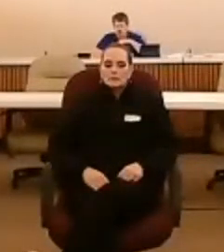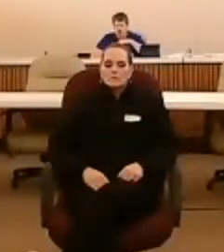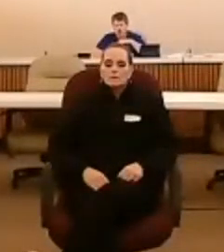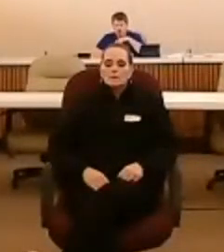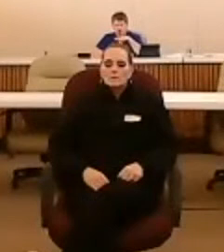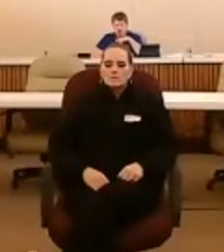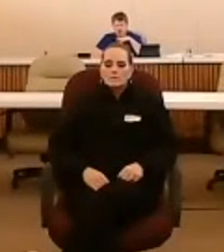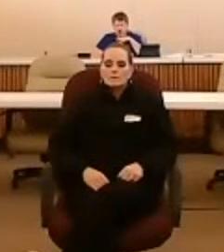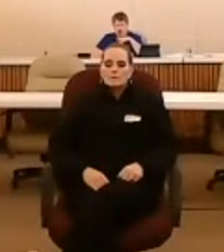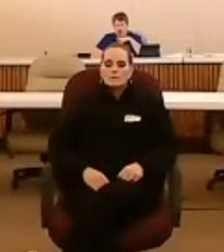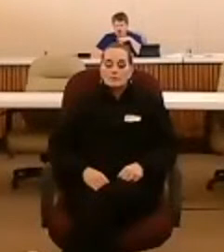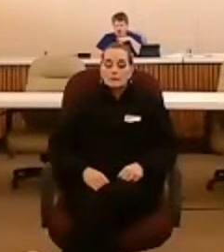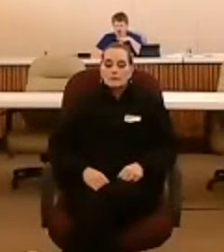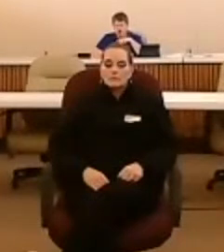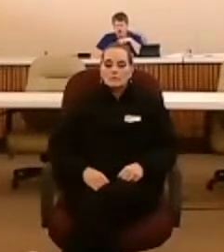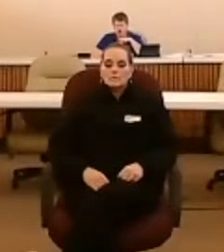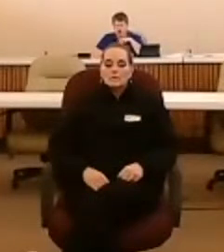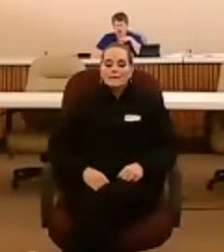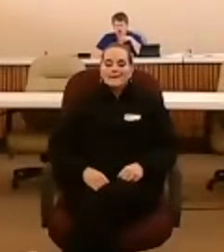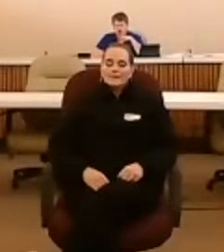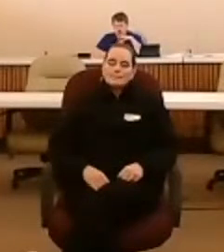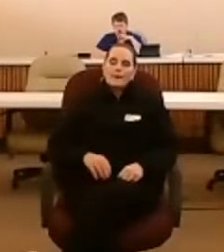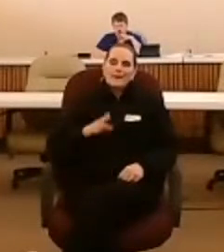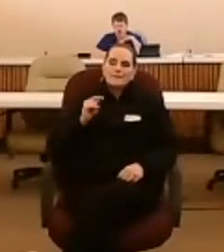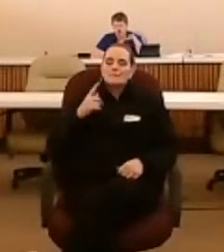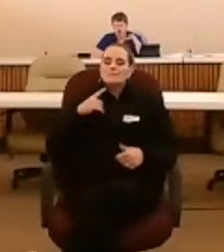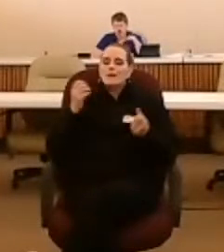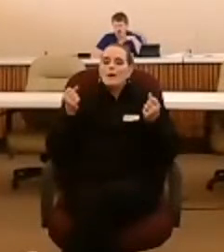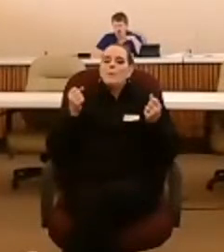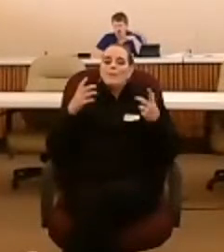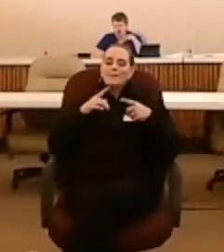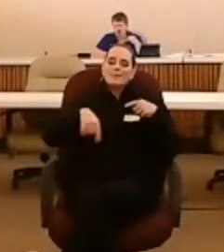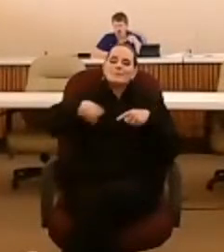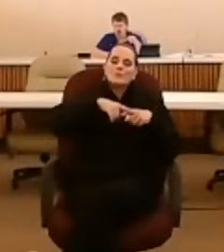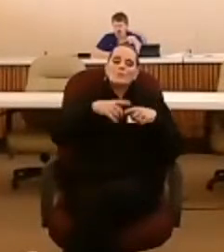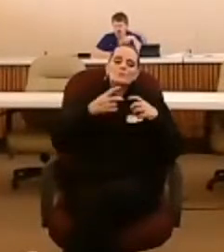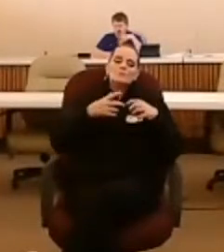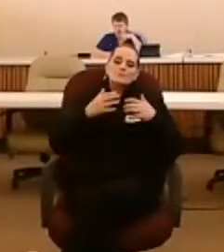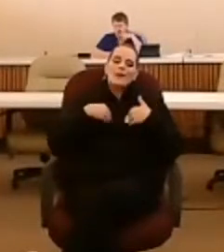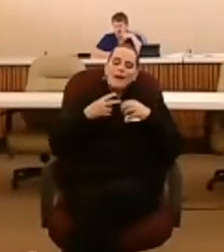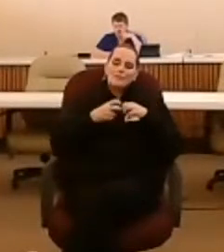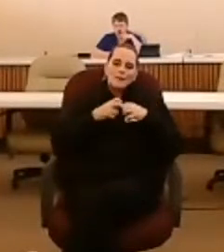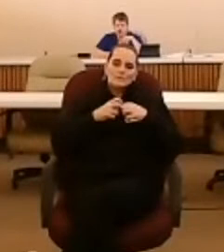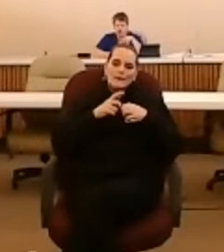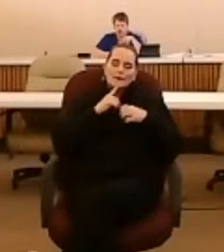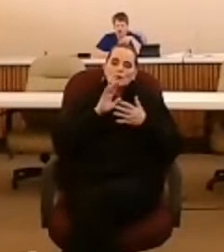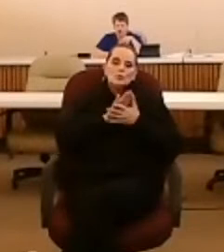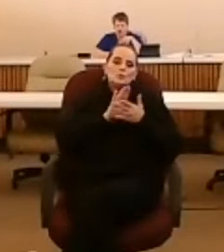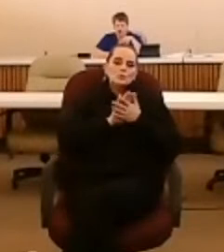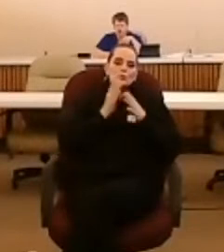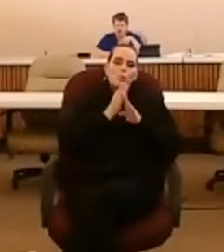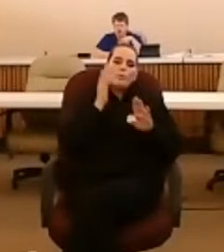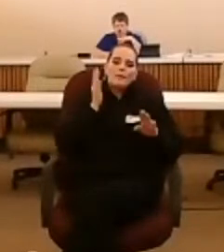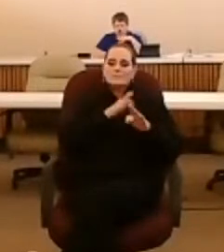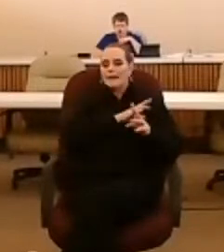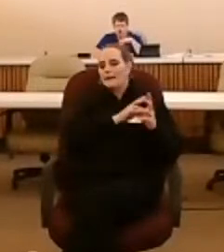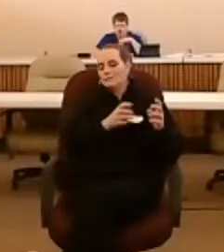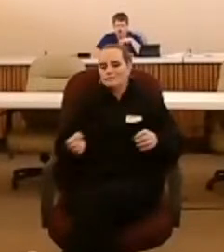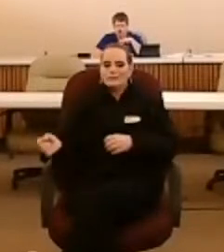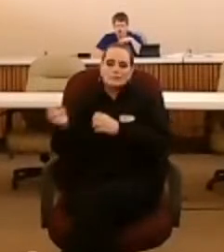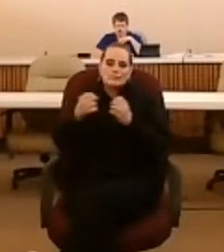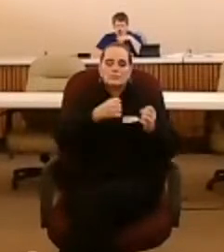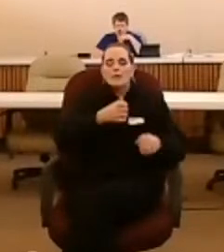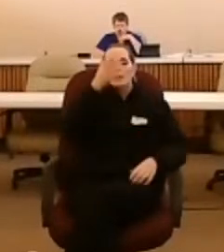whereas there are a number of these that do have problems, like you said, the school buses can't get through, the garbage trucks have trouble going through, and